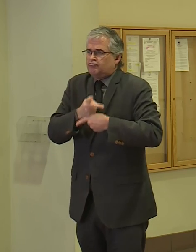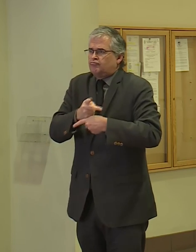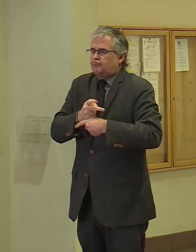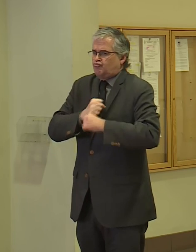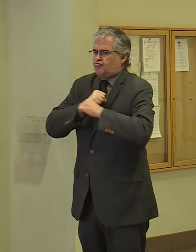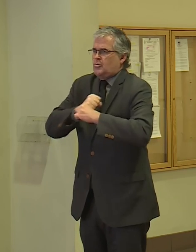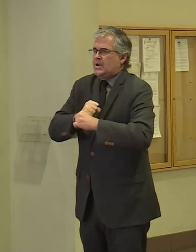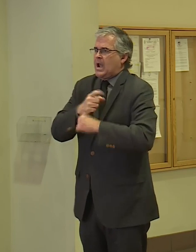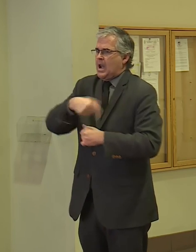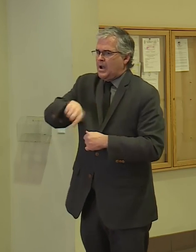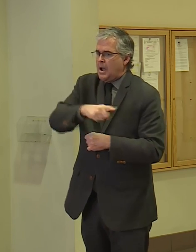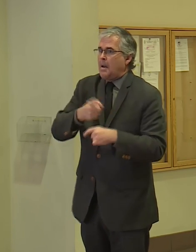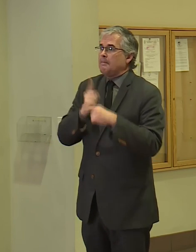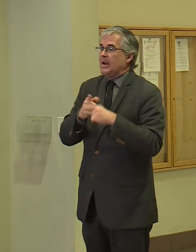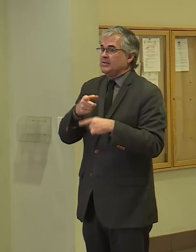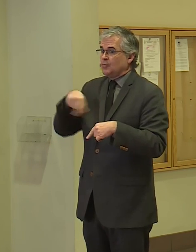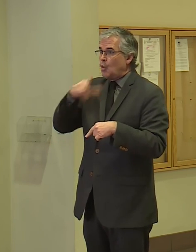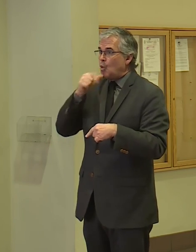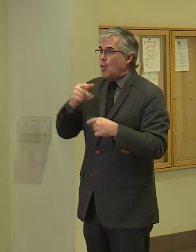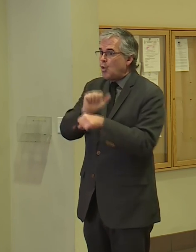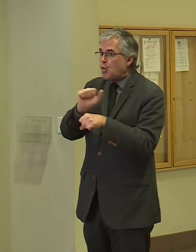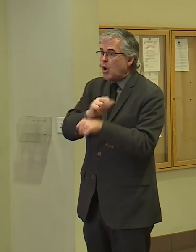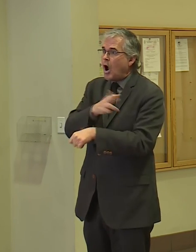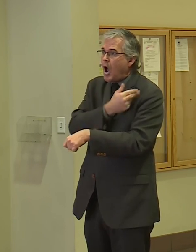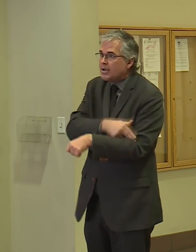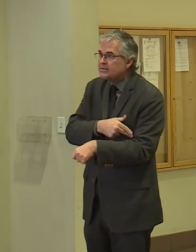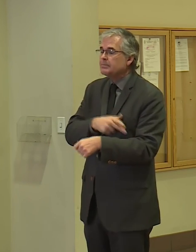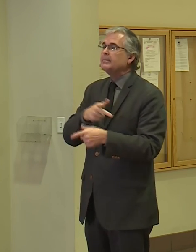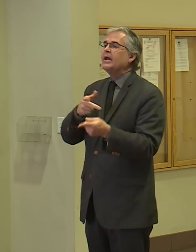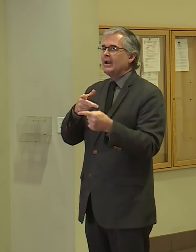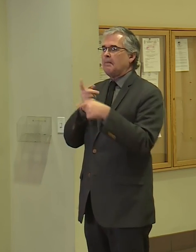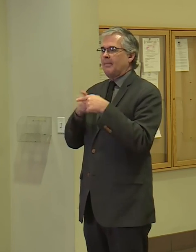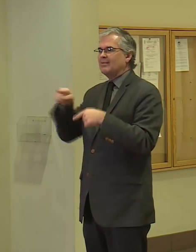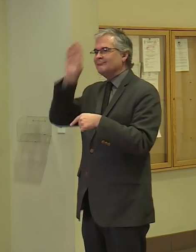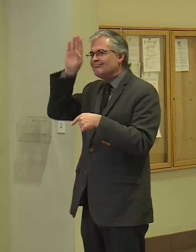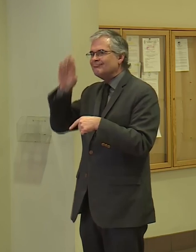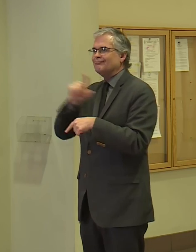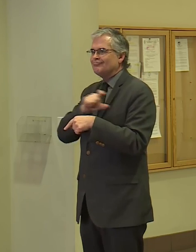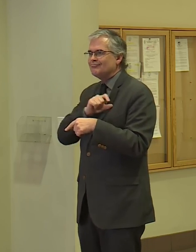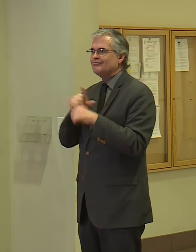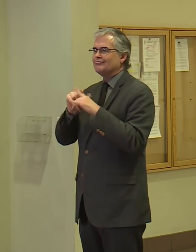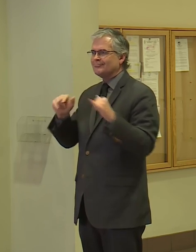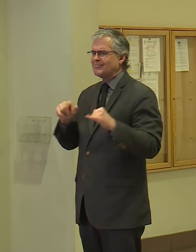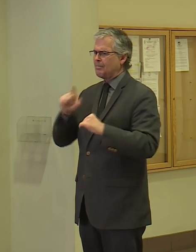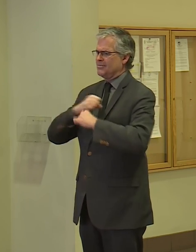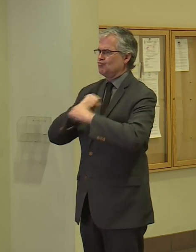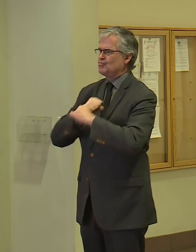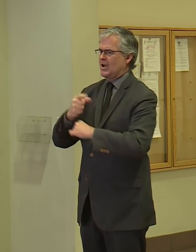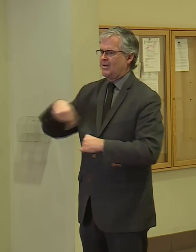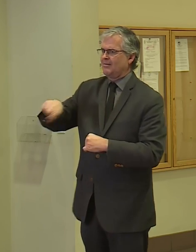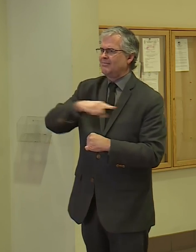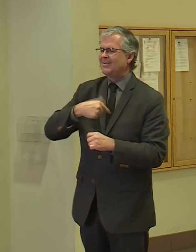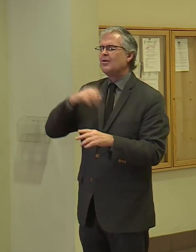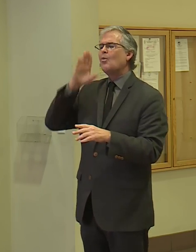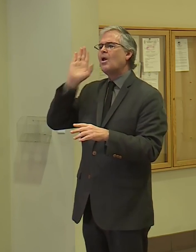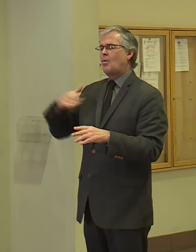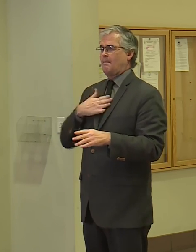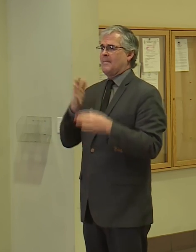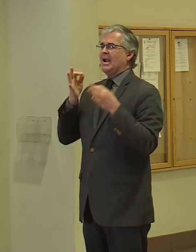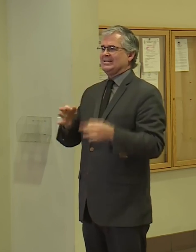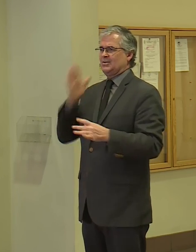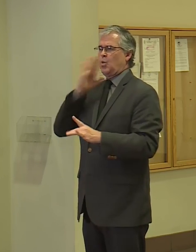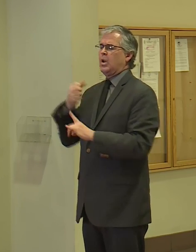I know the impacts of decision will reach far and wide into the homes and lives of our Nevada families